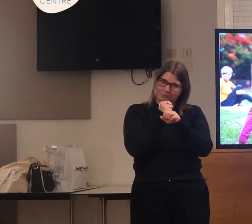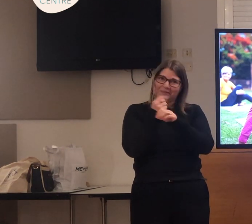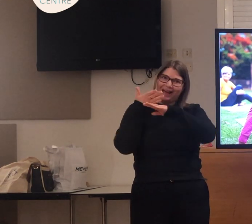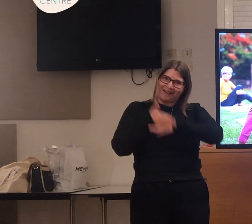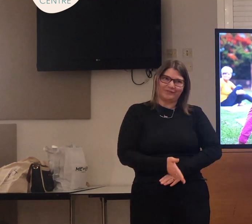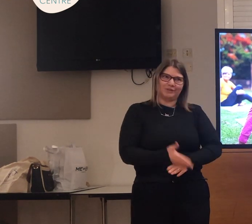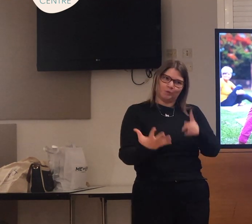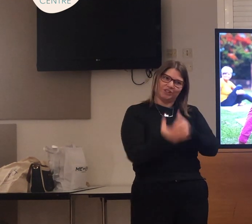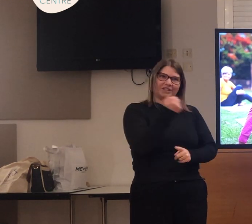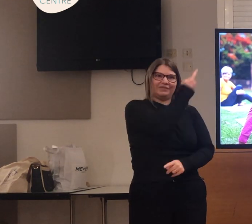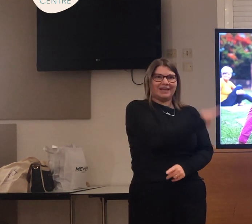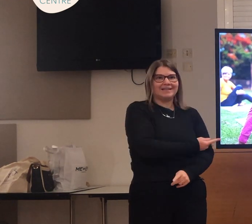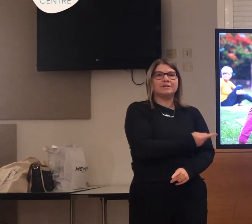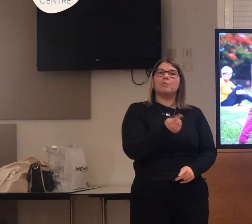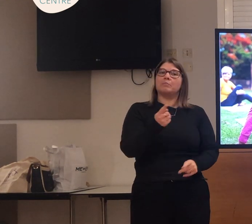really got to feel good.